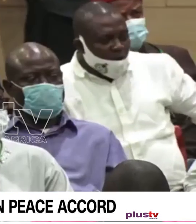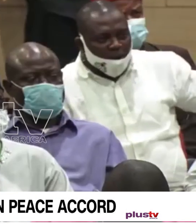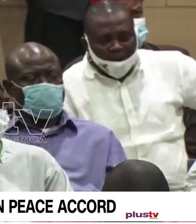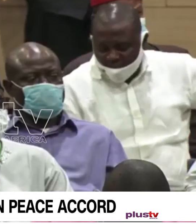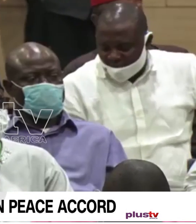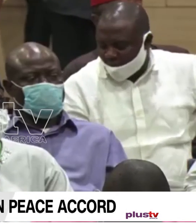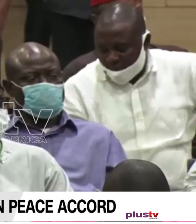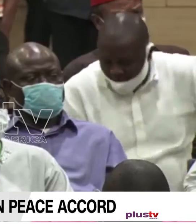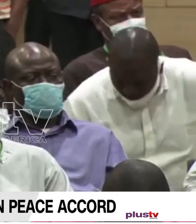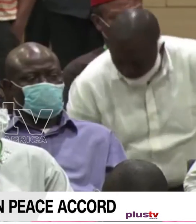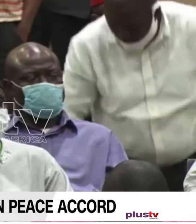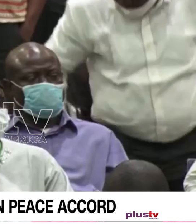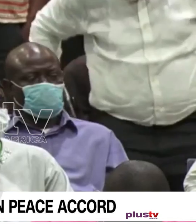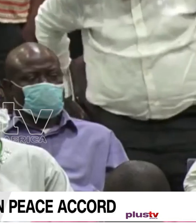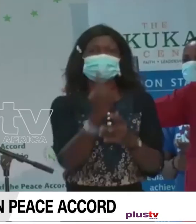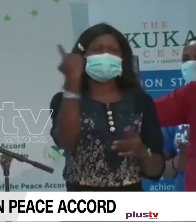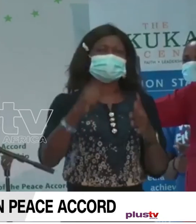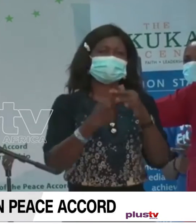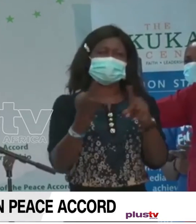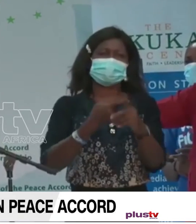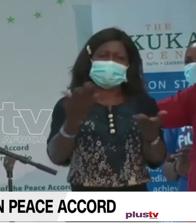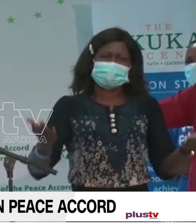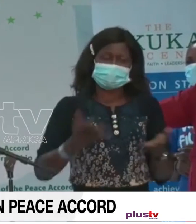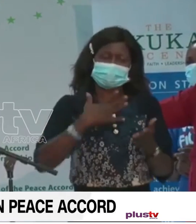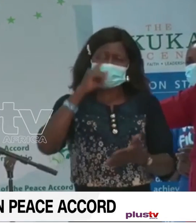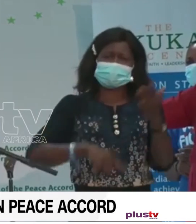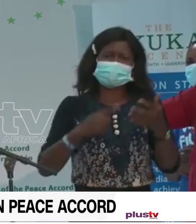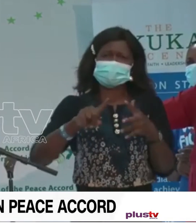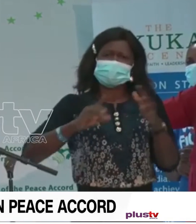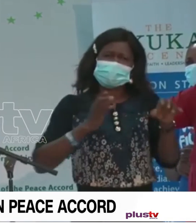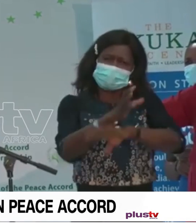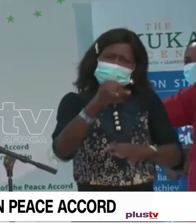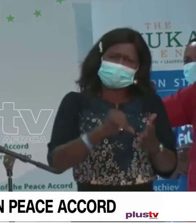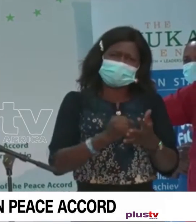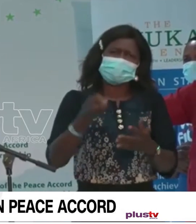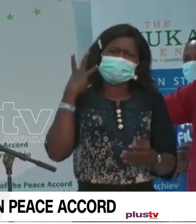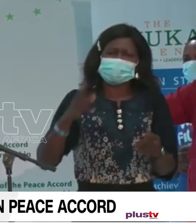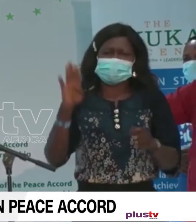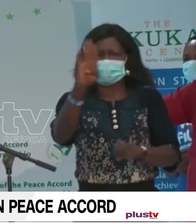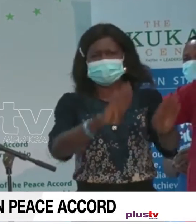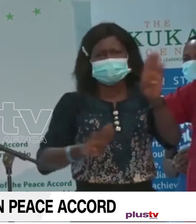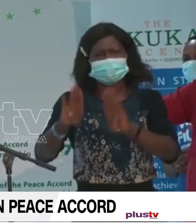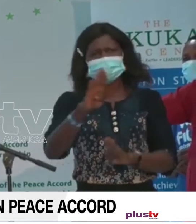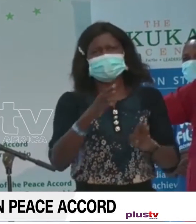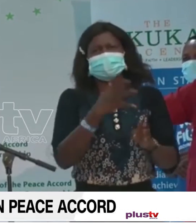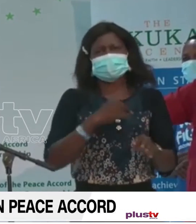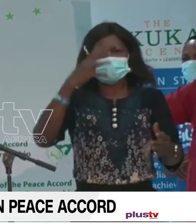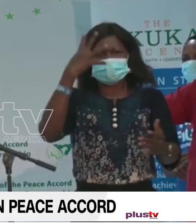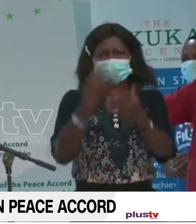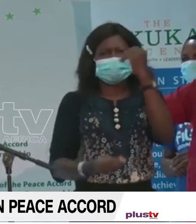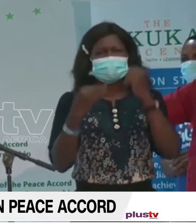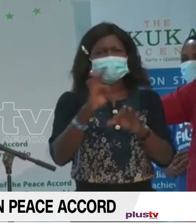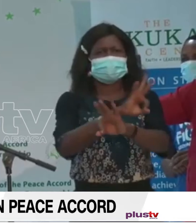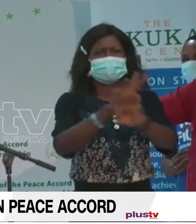falling, that's always started from here. And what engineered it was violence and lack of